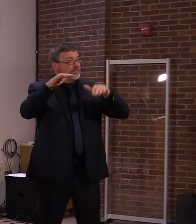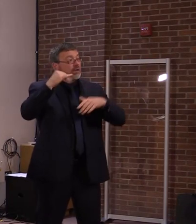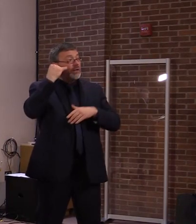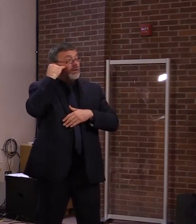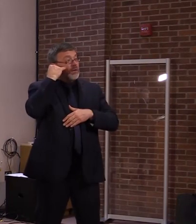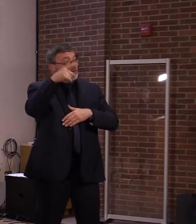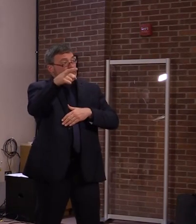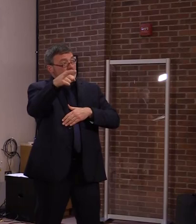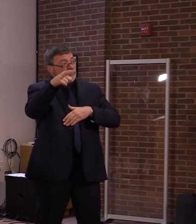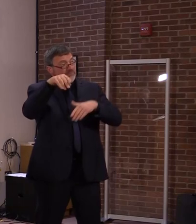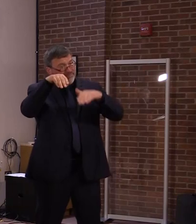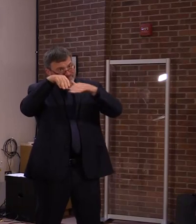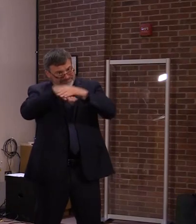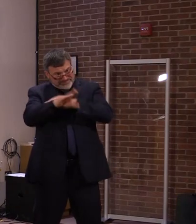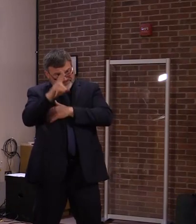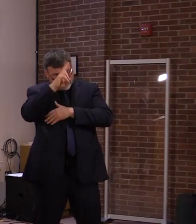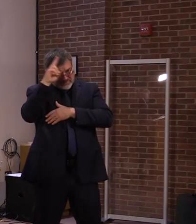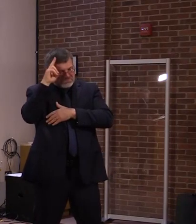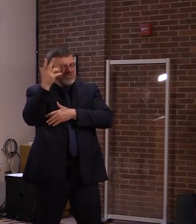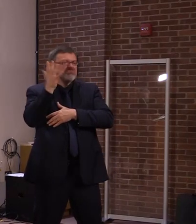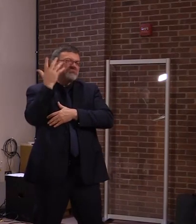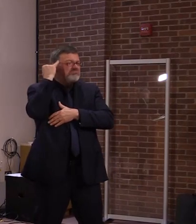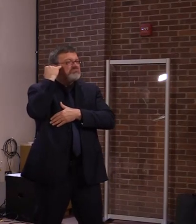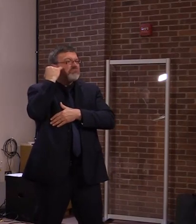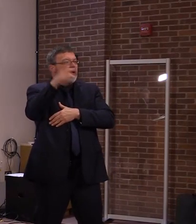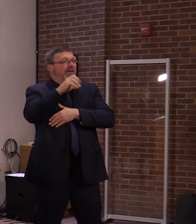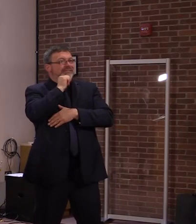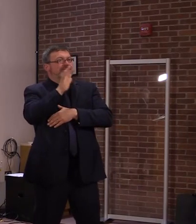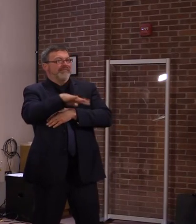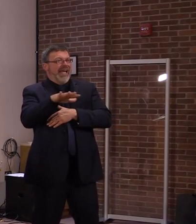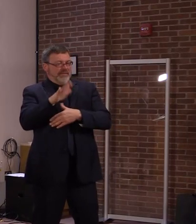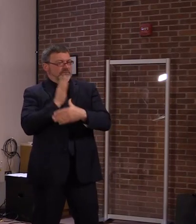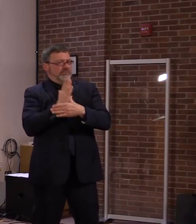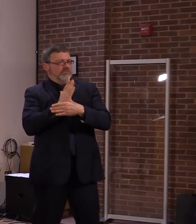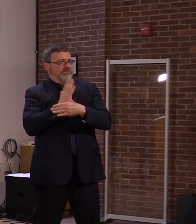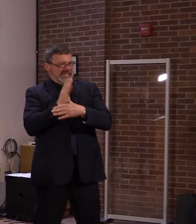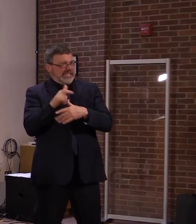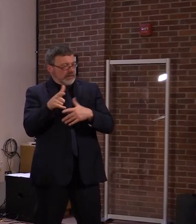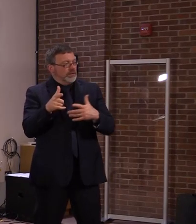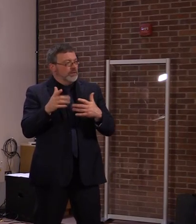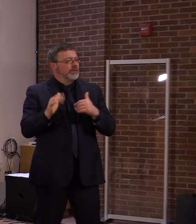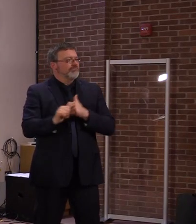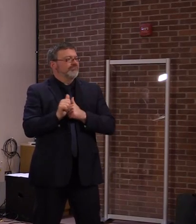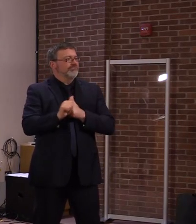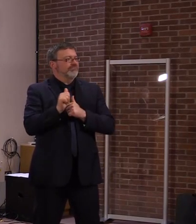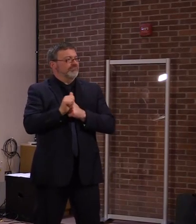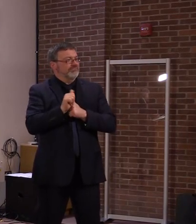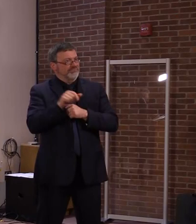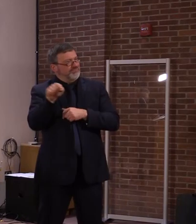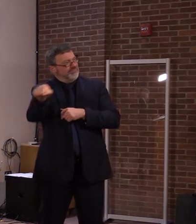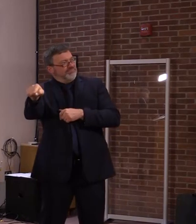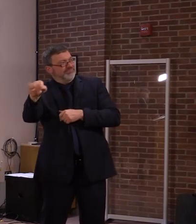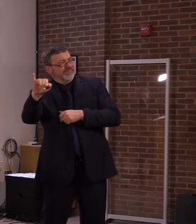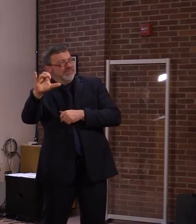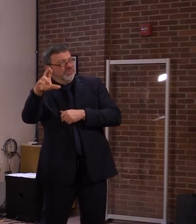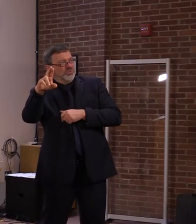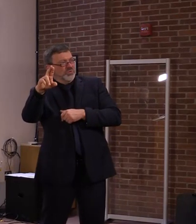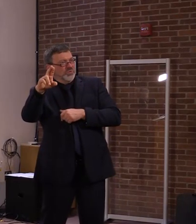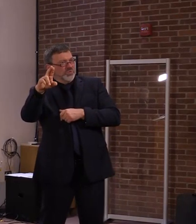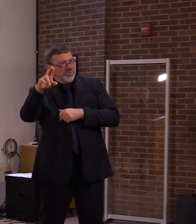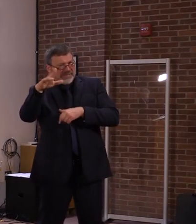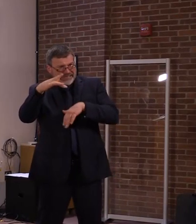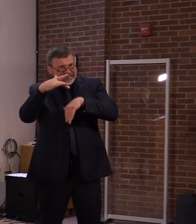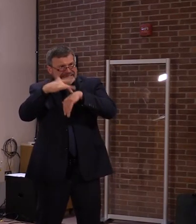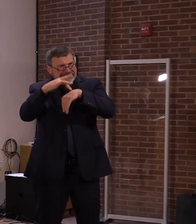On average, the number of ICU beds available over the past week was just 11, and as the governor mentioned, over the